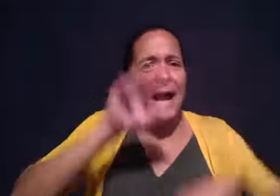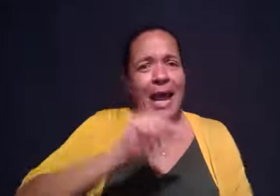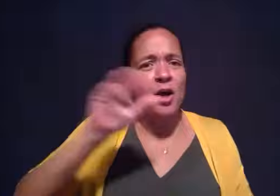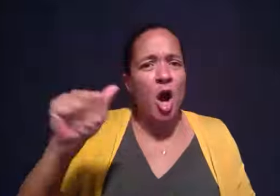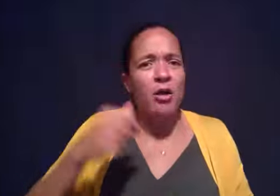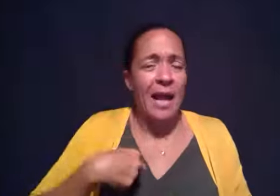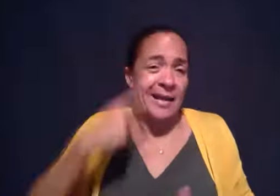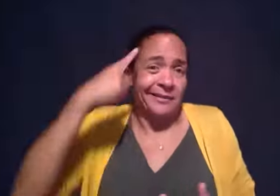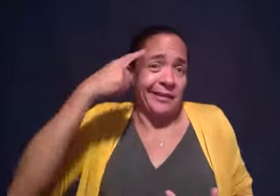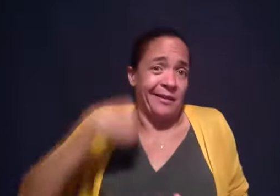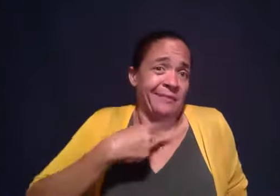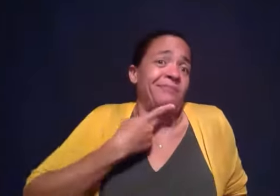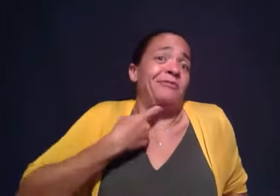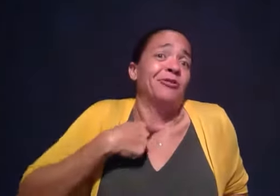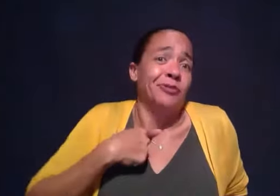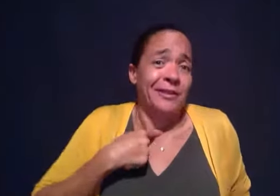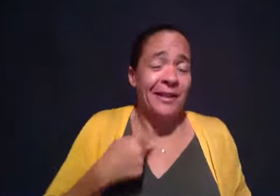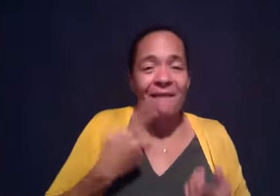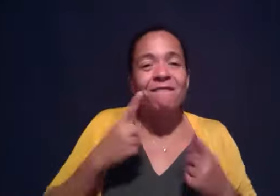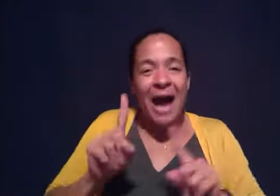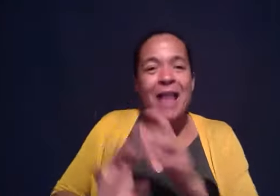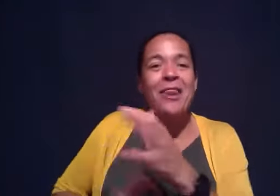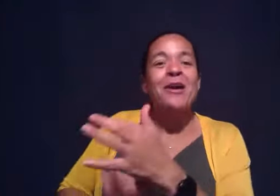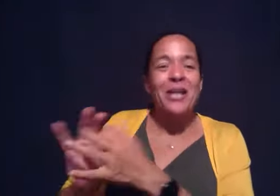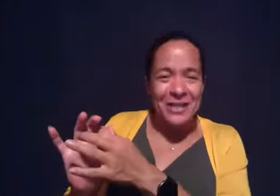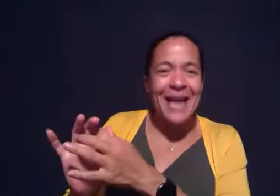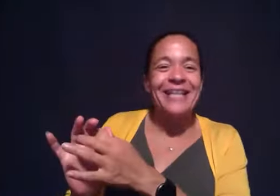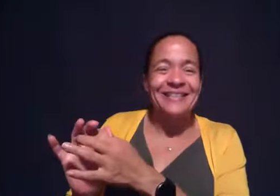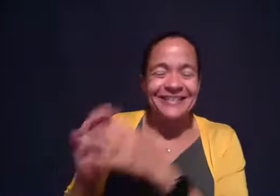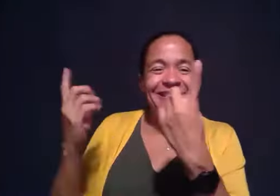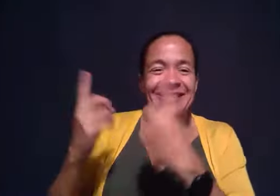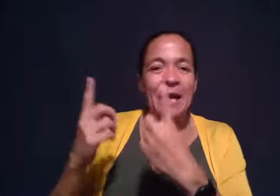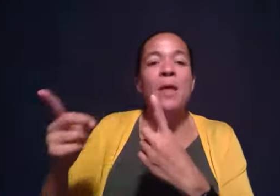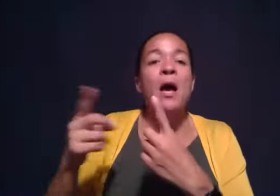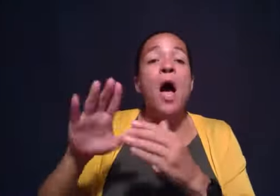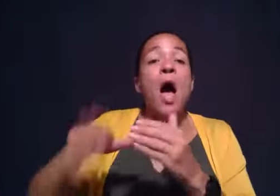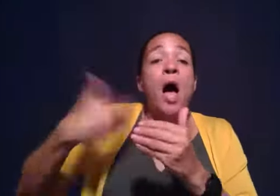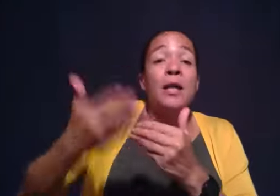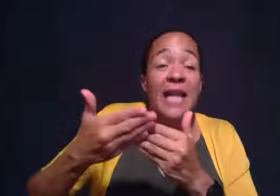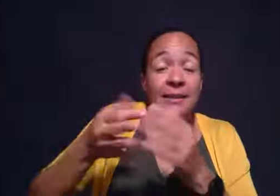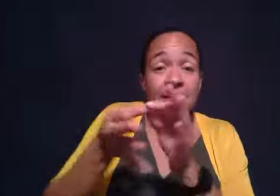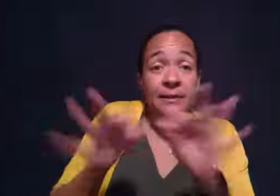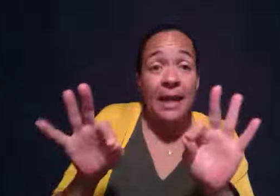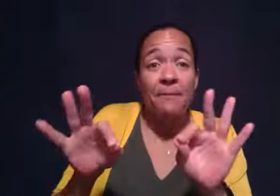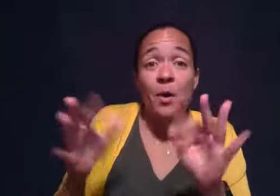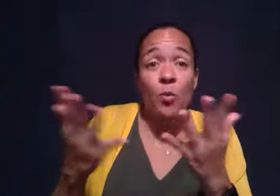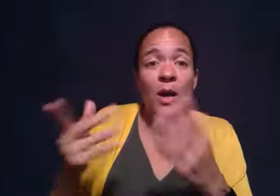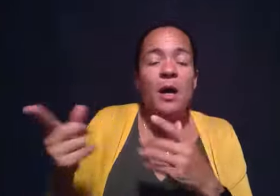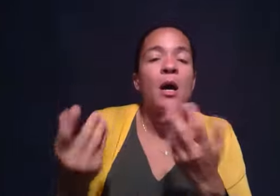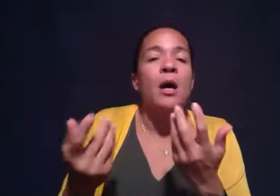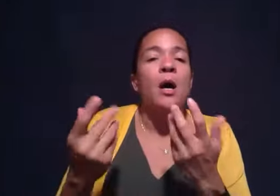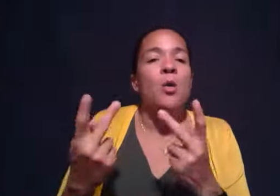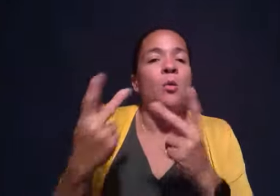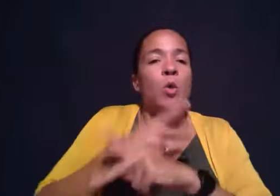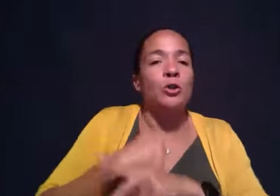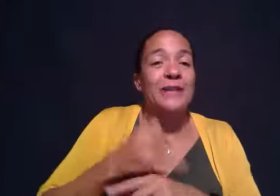to. But then he said, and the more I drink, the thirstier I get. And that begins